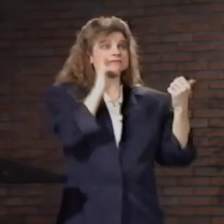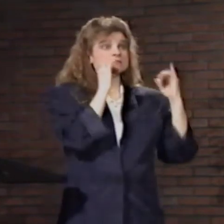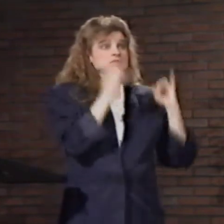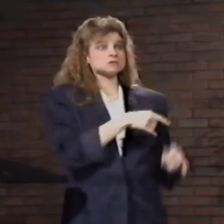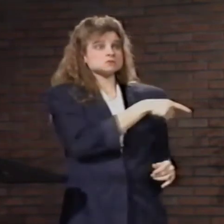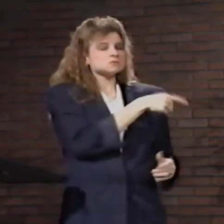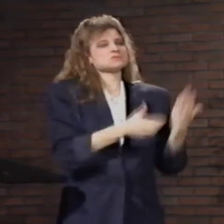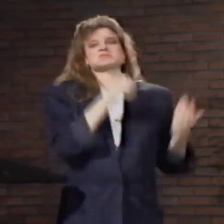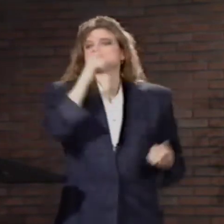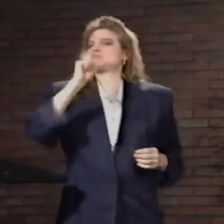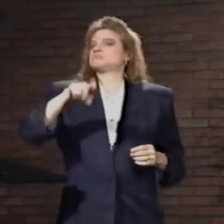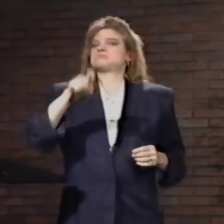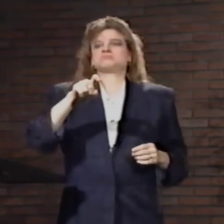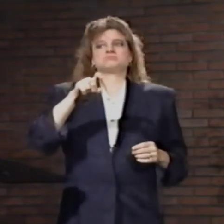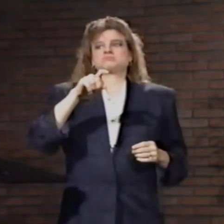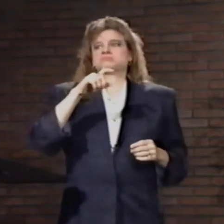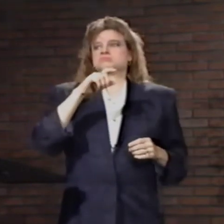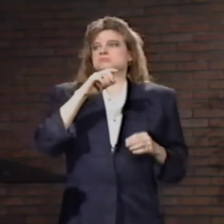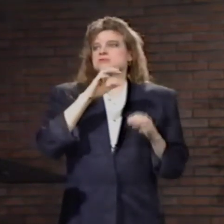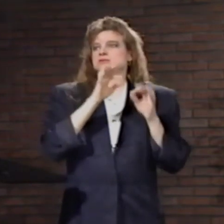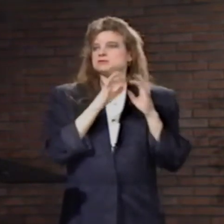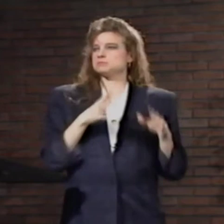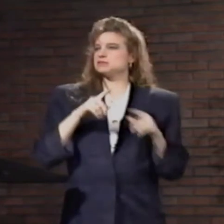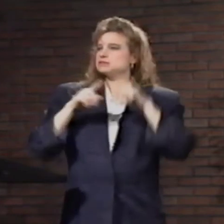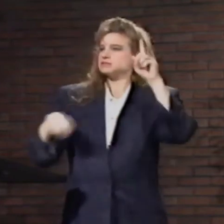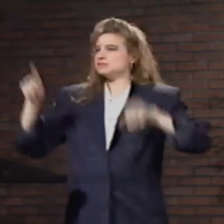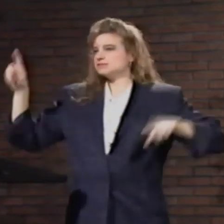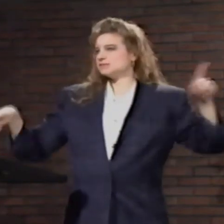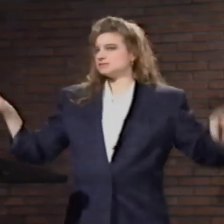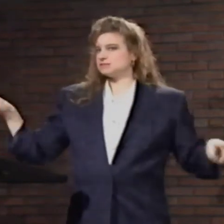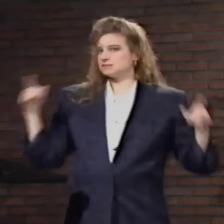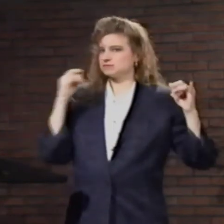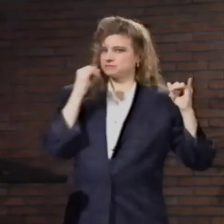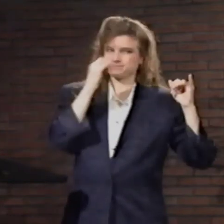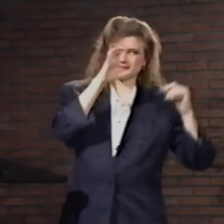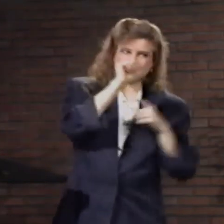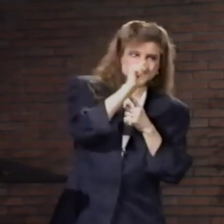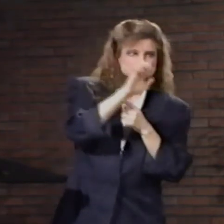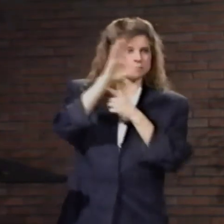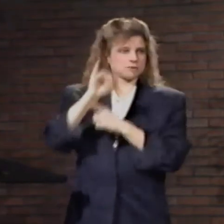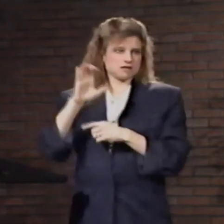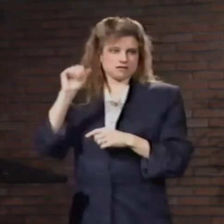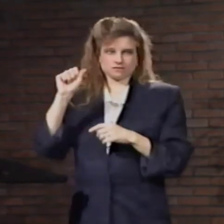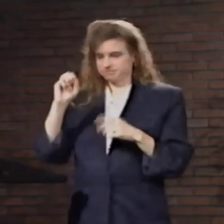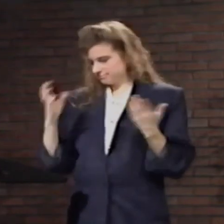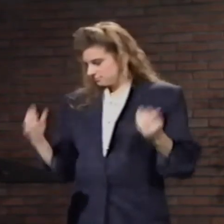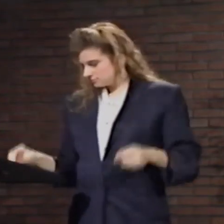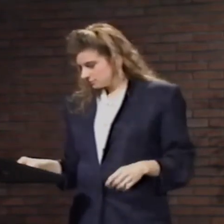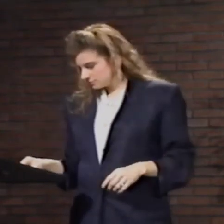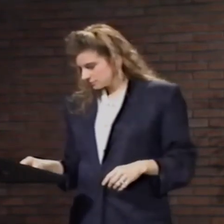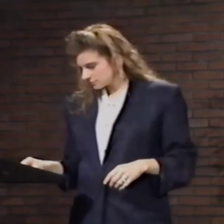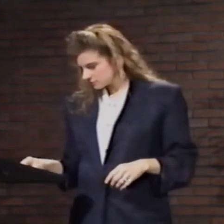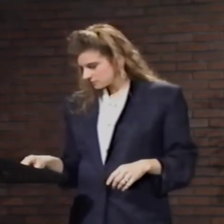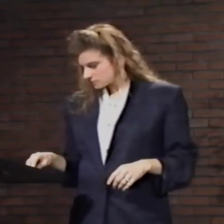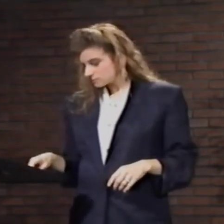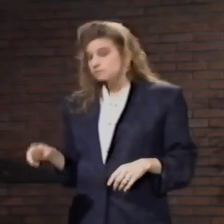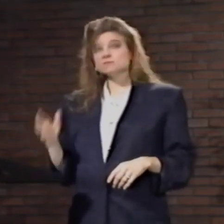an interpreter in this situation, but person B wouldn't not need an interpreter in that same situation, you just have to follow their needs. It's a case-by-case